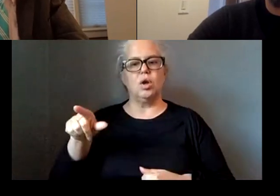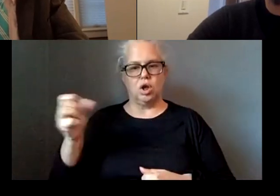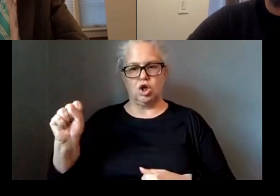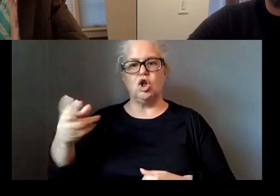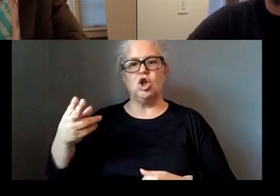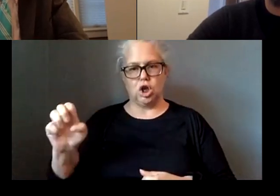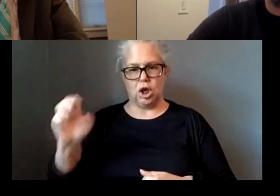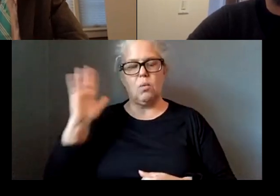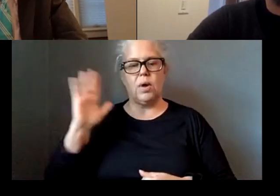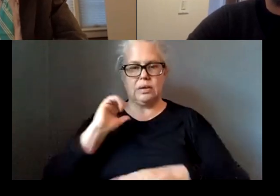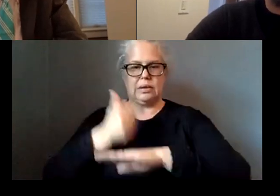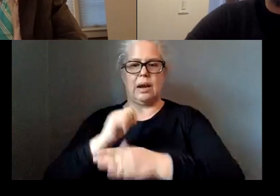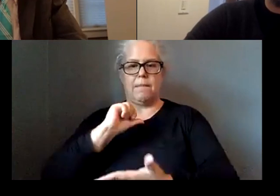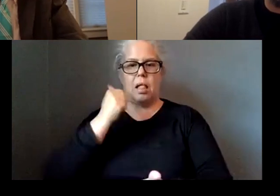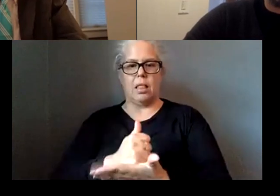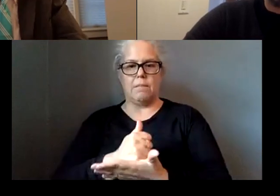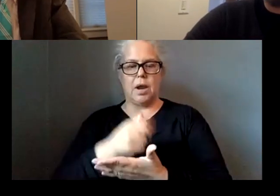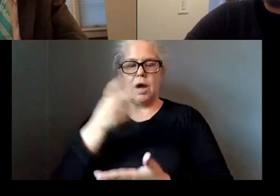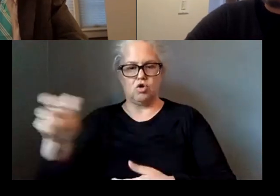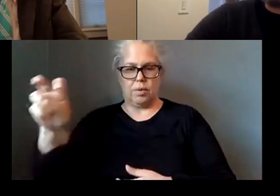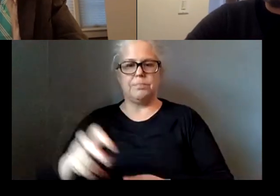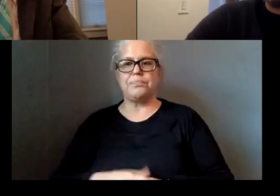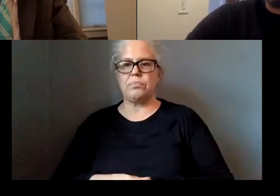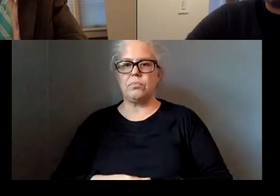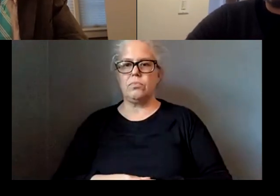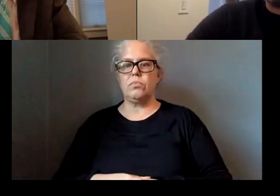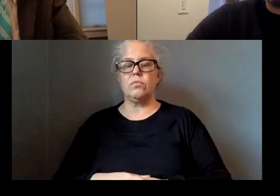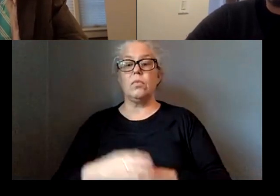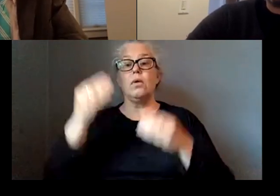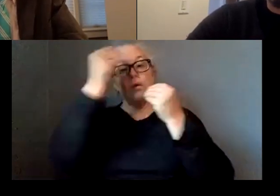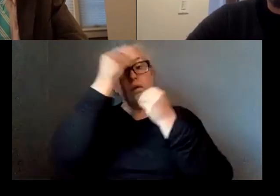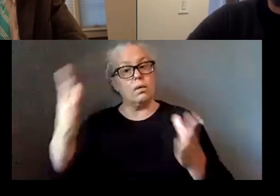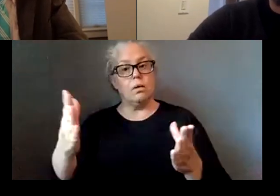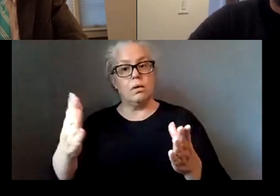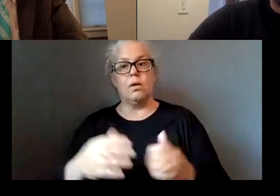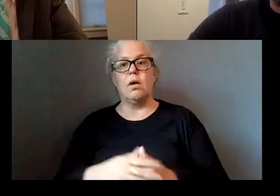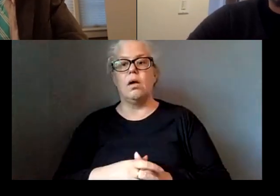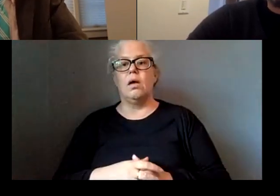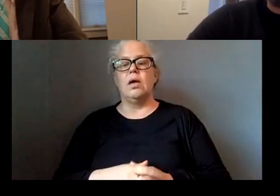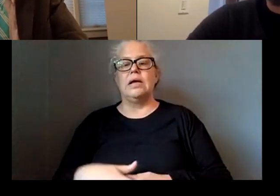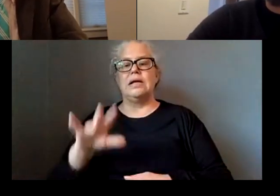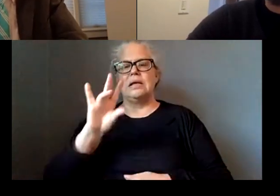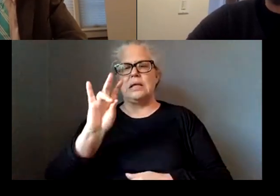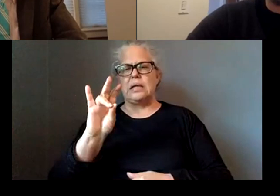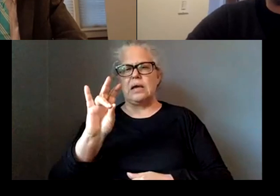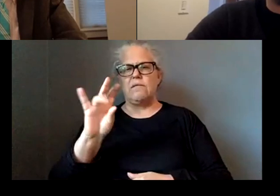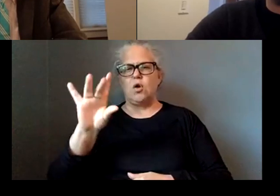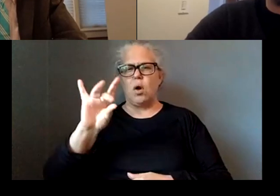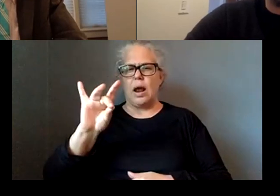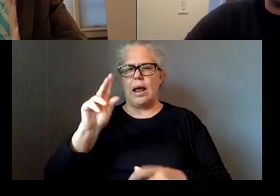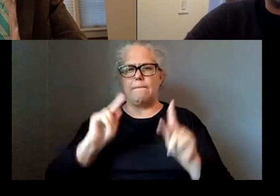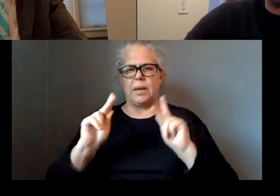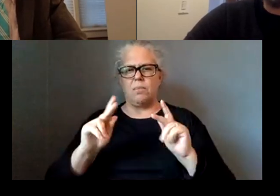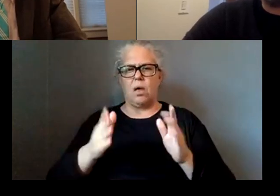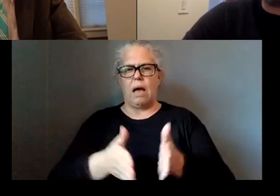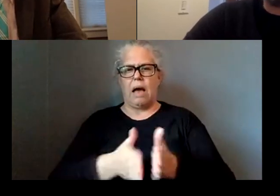future. So, for the record, there were at least 7, maybe 8 people asking if it